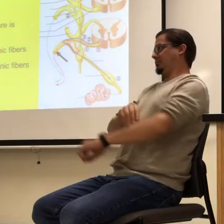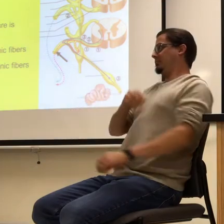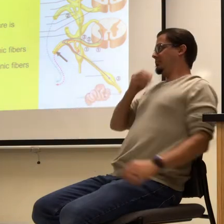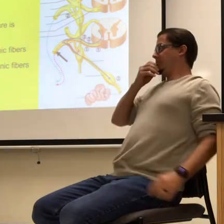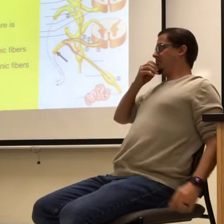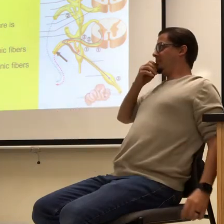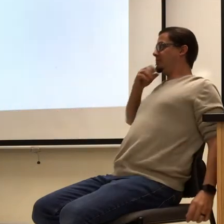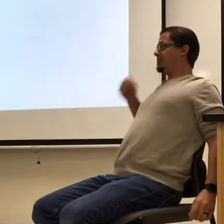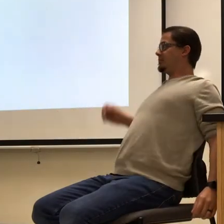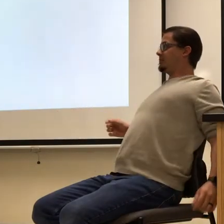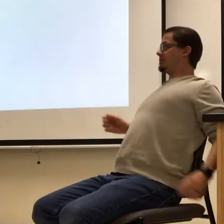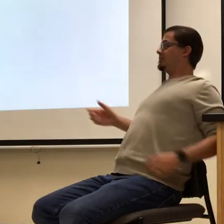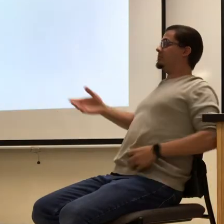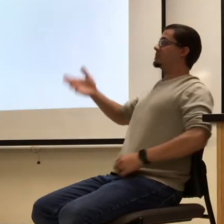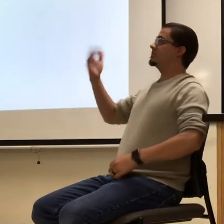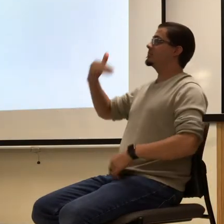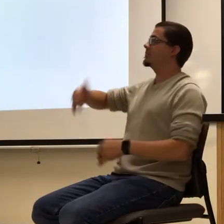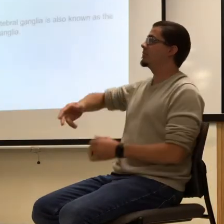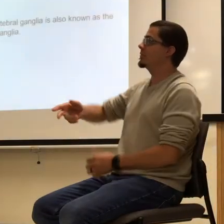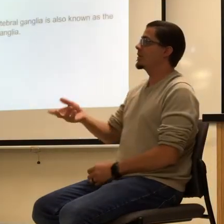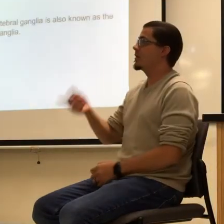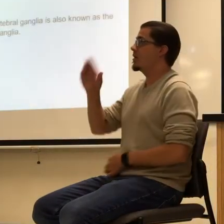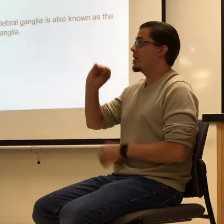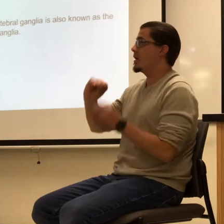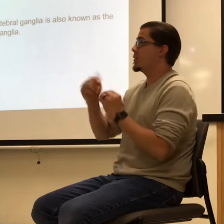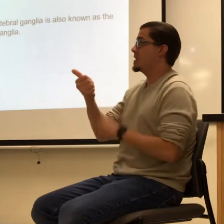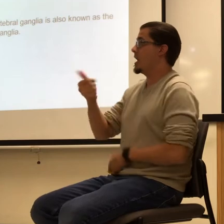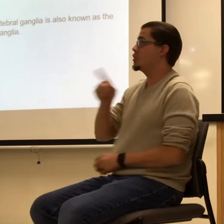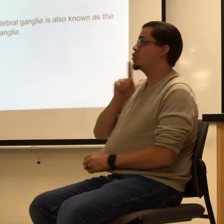The next two are true false. Put this for number 10.